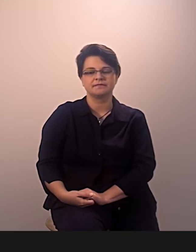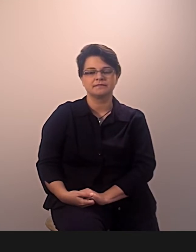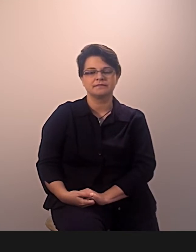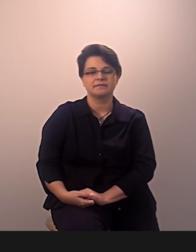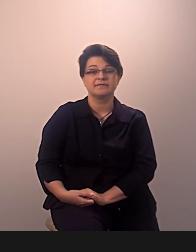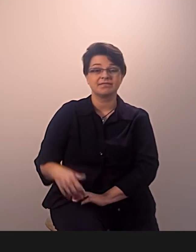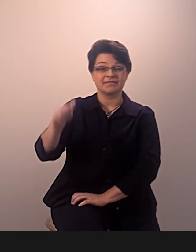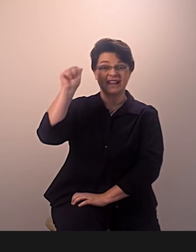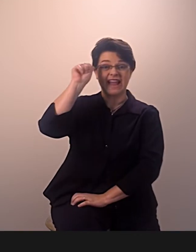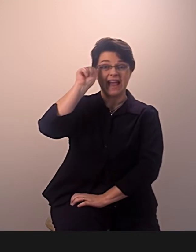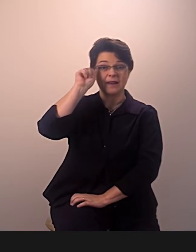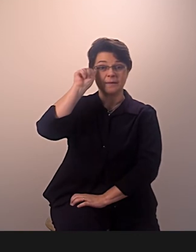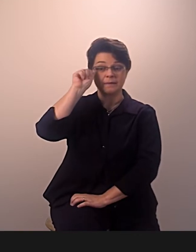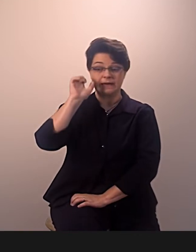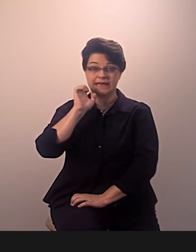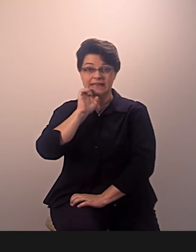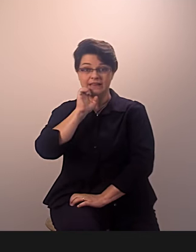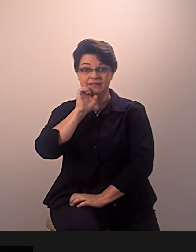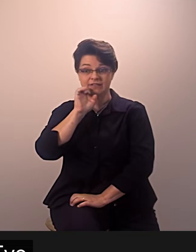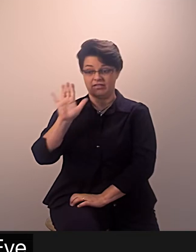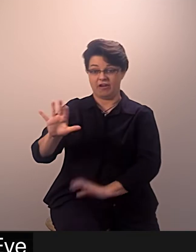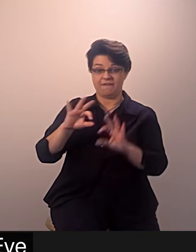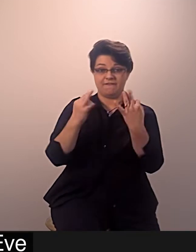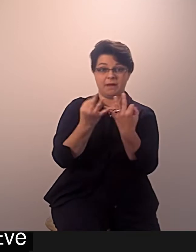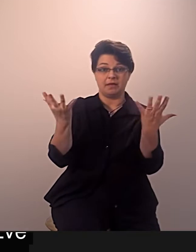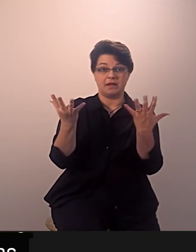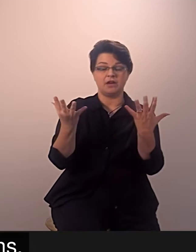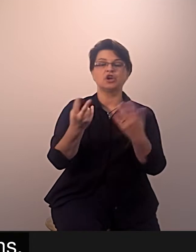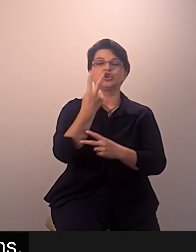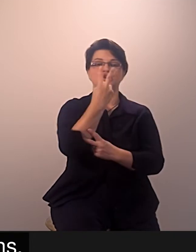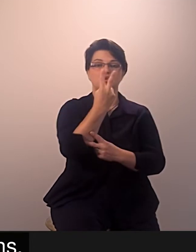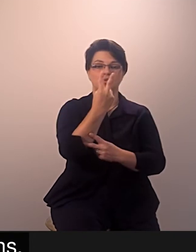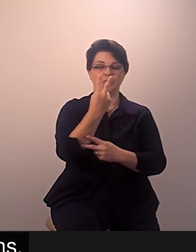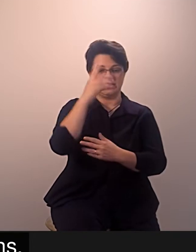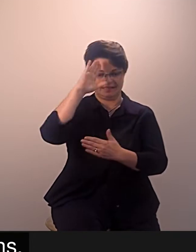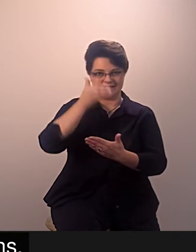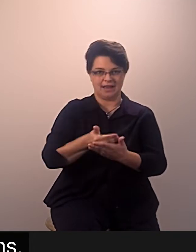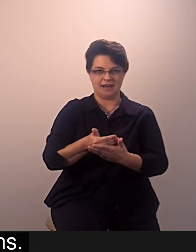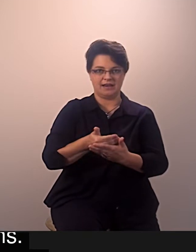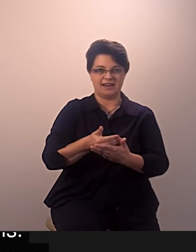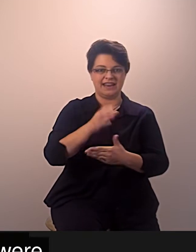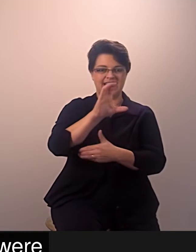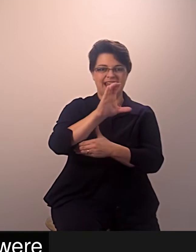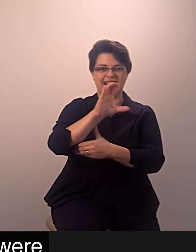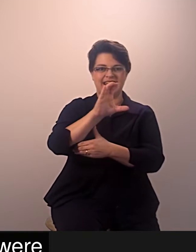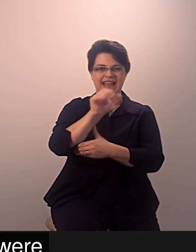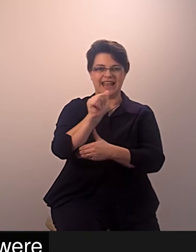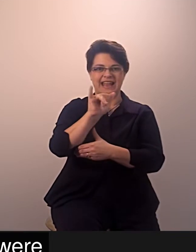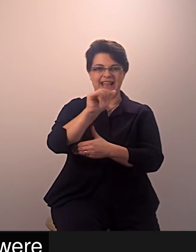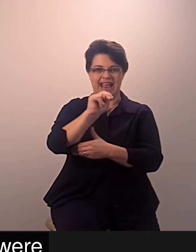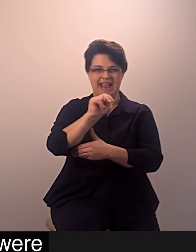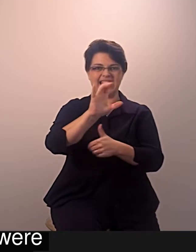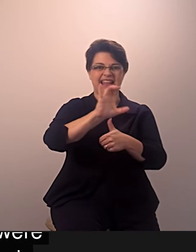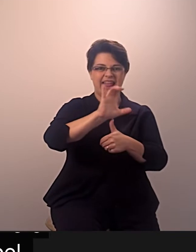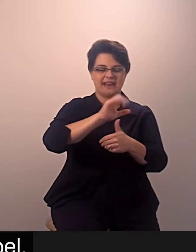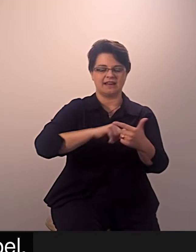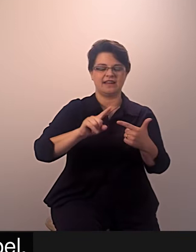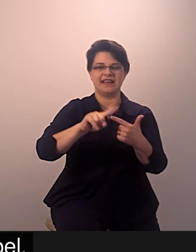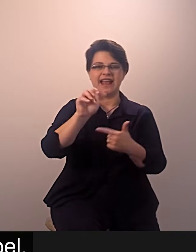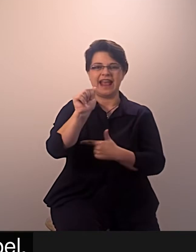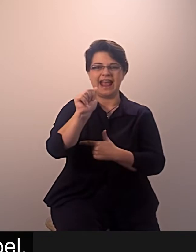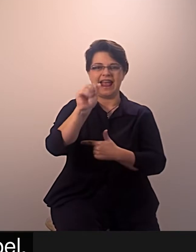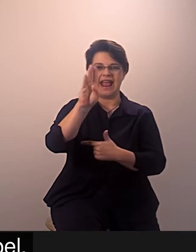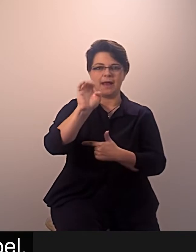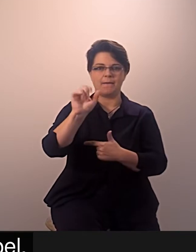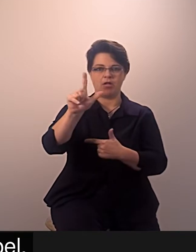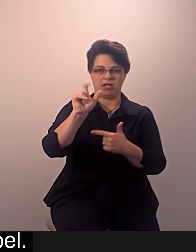Adam and Eve had two sons. Their names were Cain and Abel. Cain was jealous of Abel and one